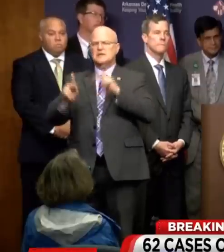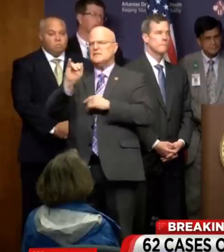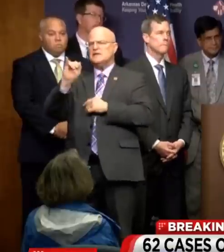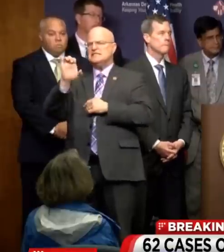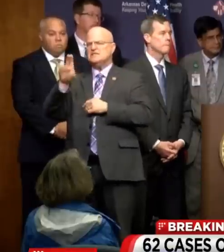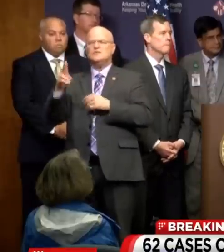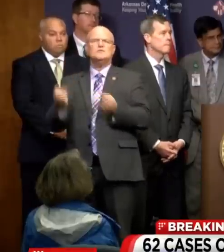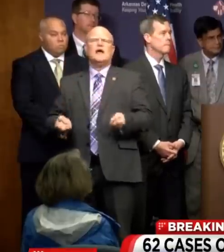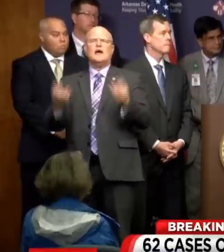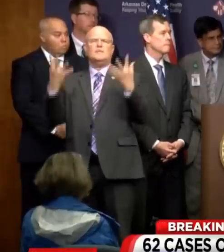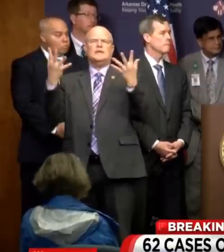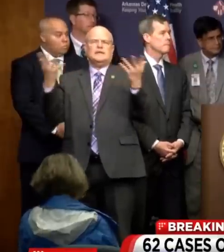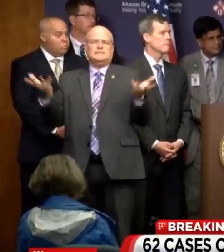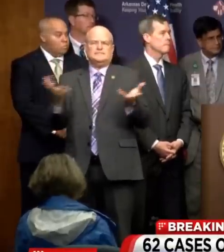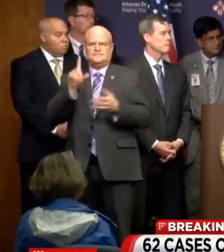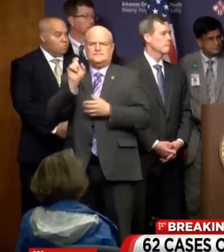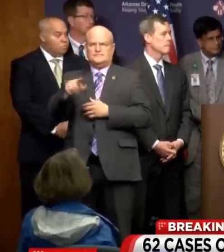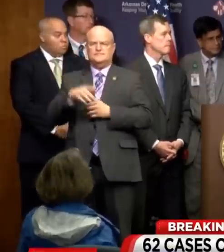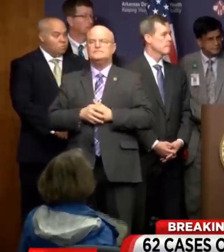ICU?